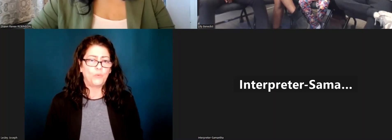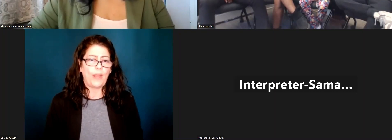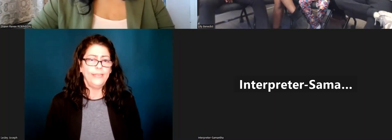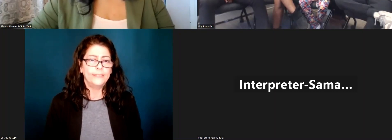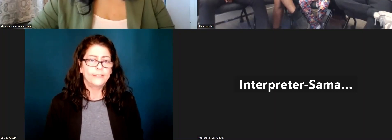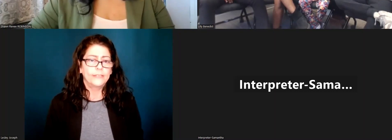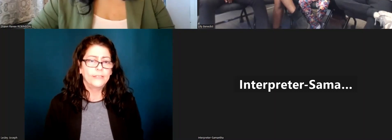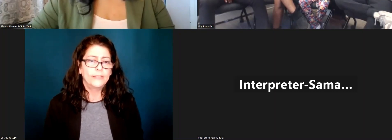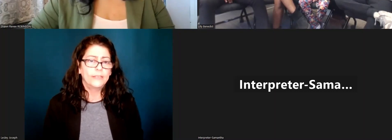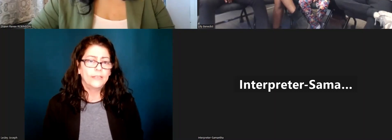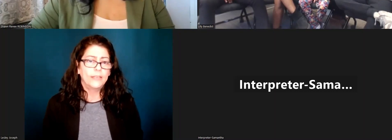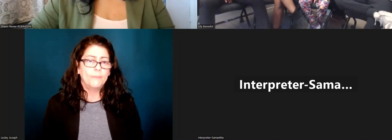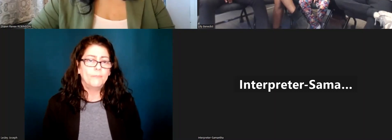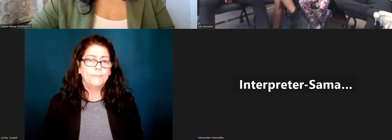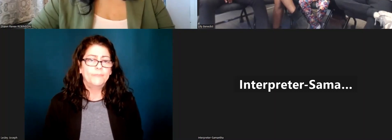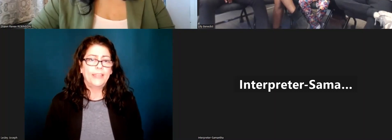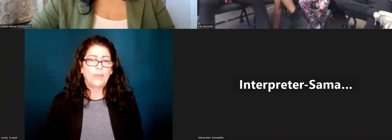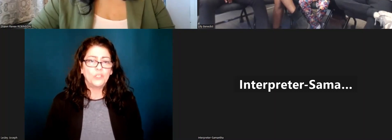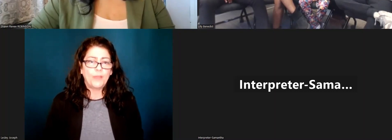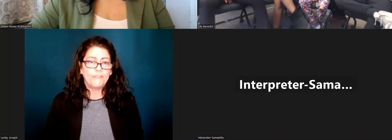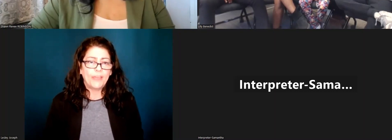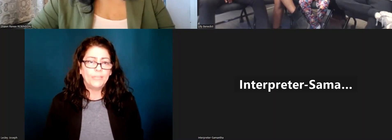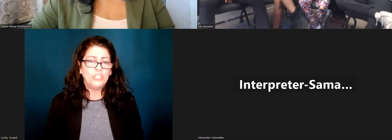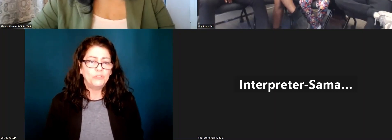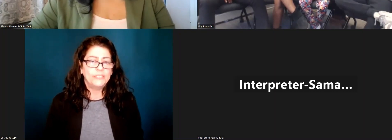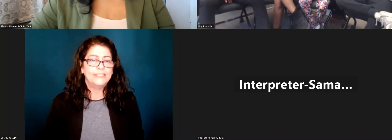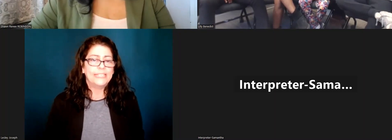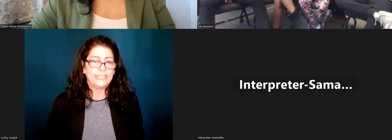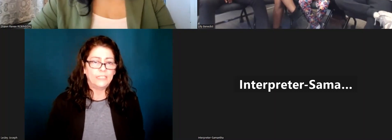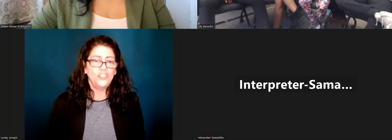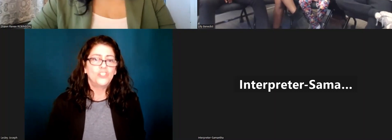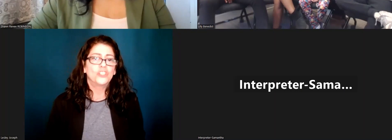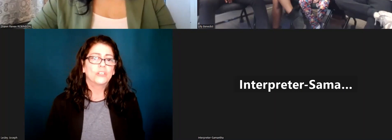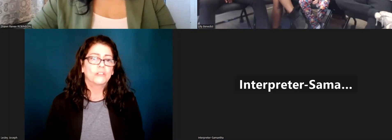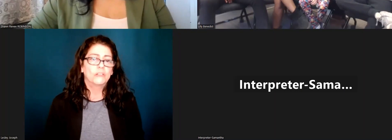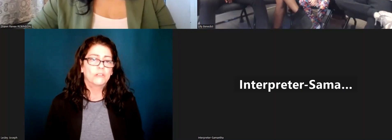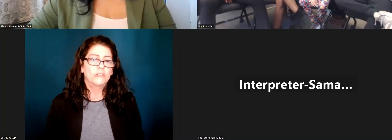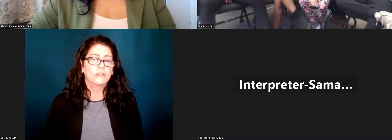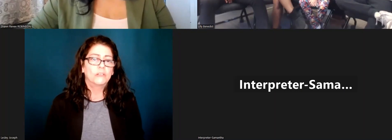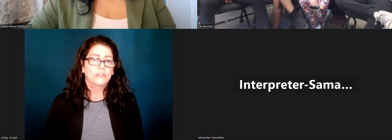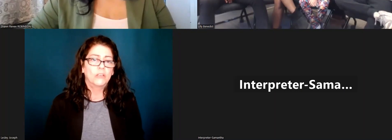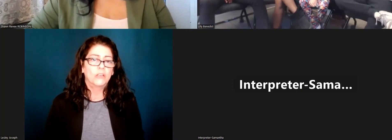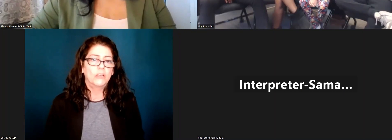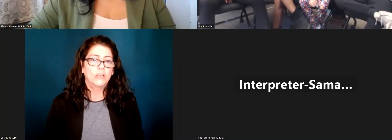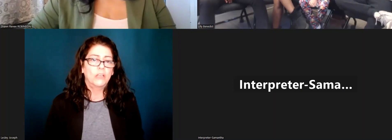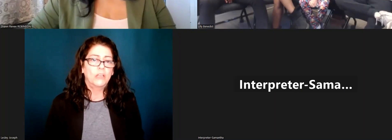also we write. The language my family uses is English.